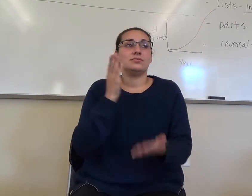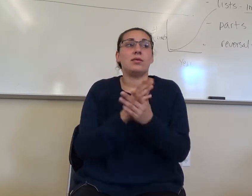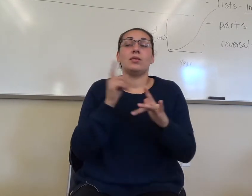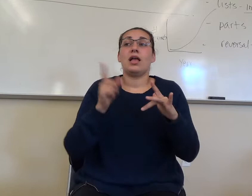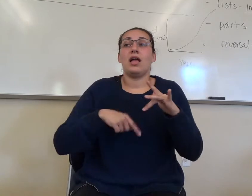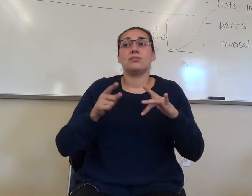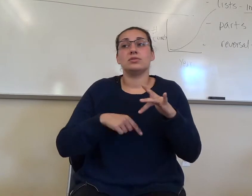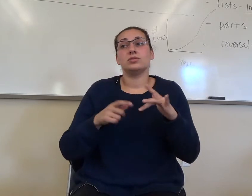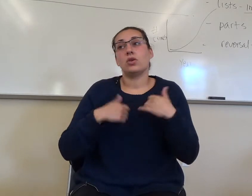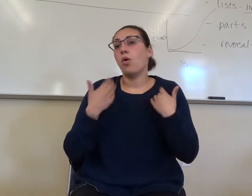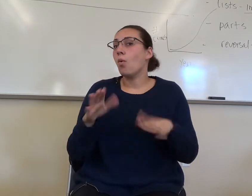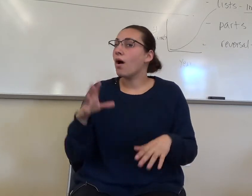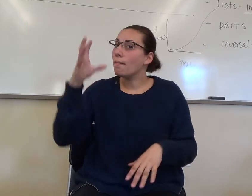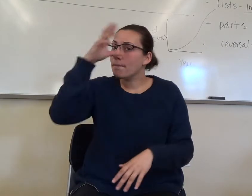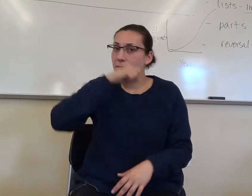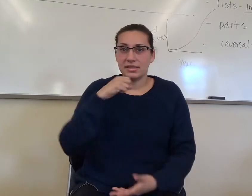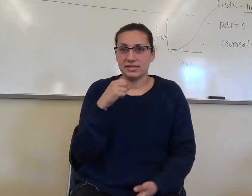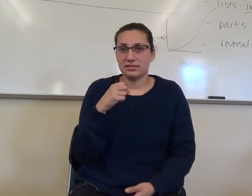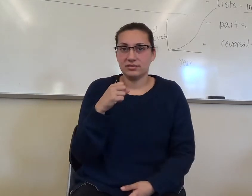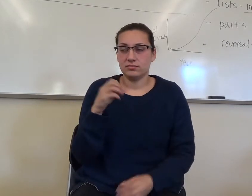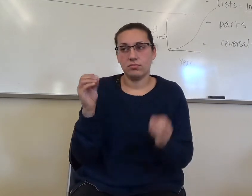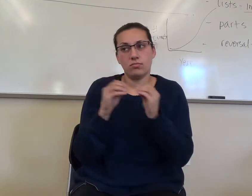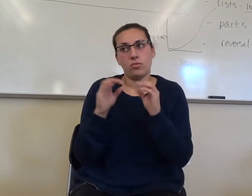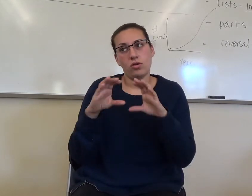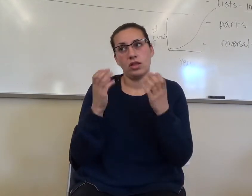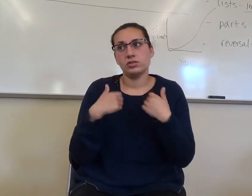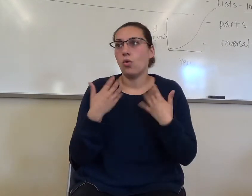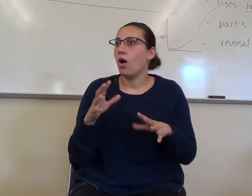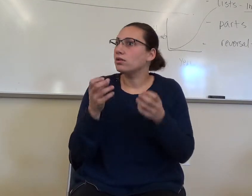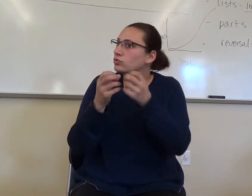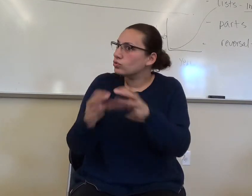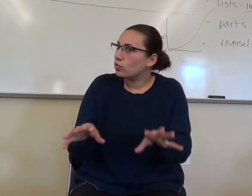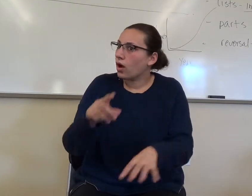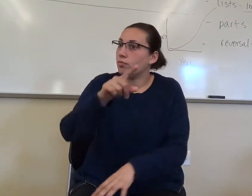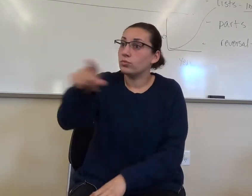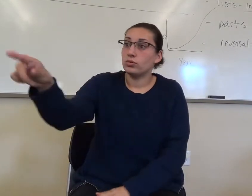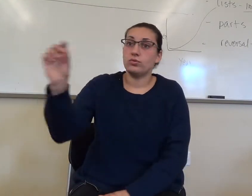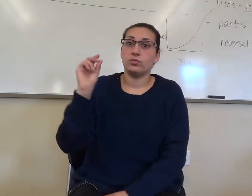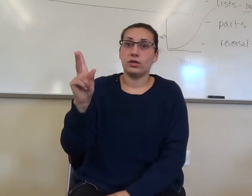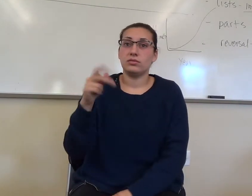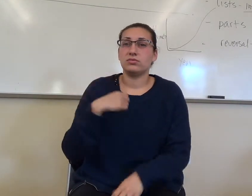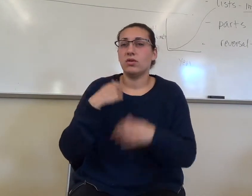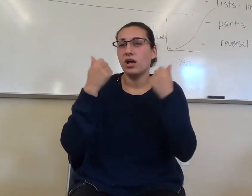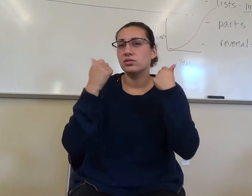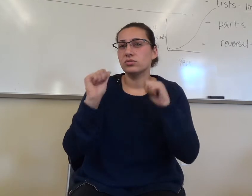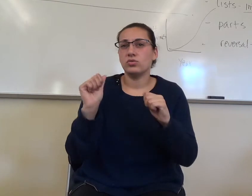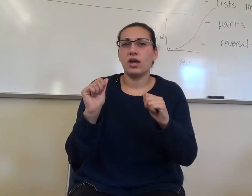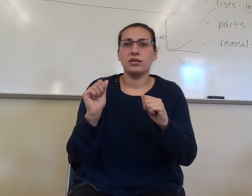get up and miss all those meetings and get dropped at this point in the semester. So I try to do that right when I'm thinking about